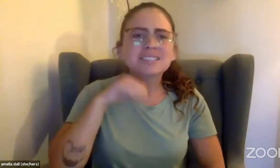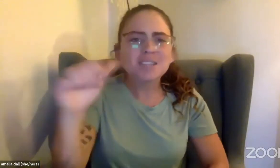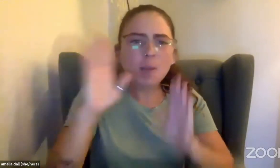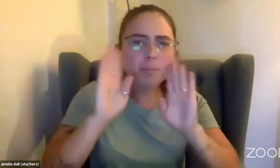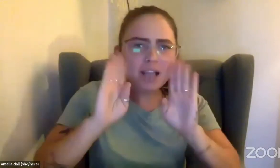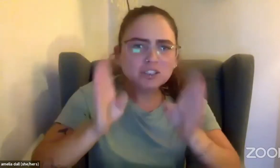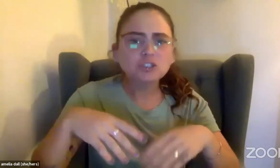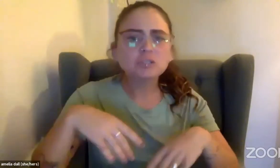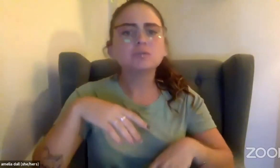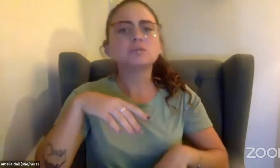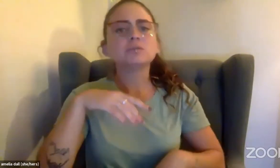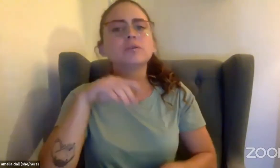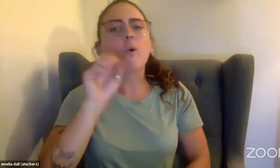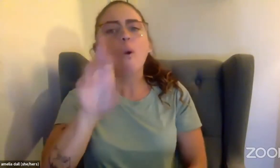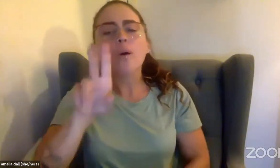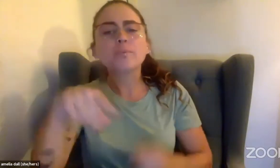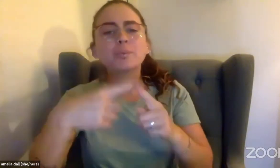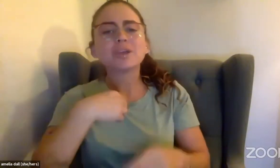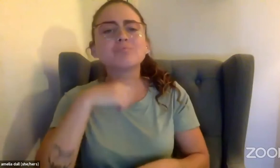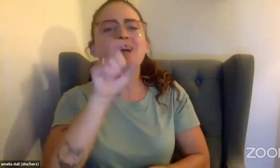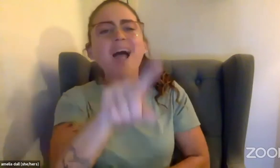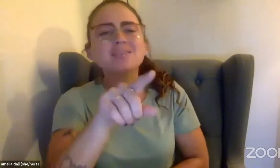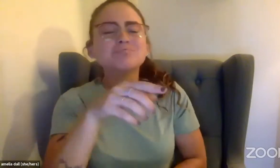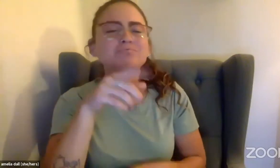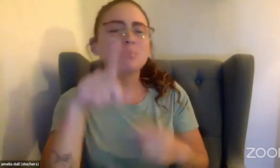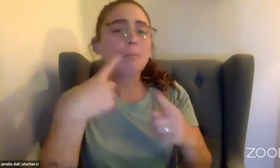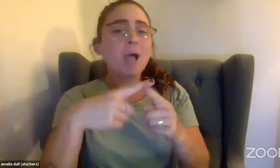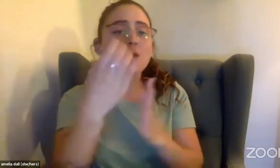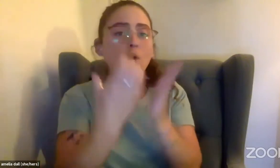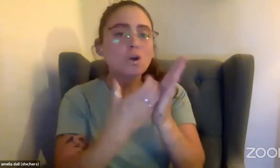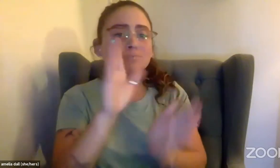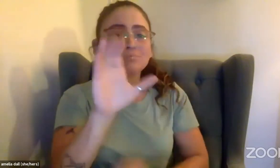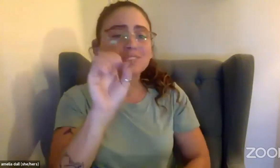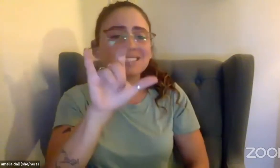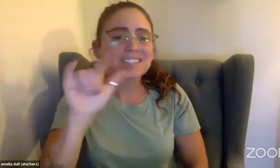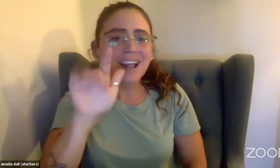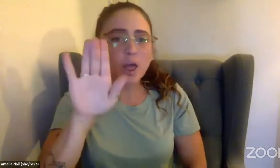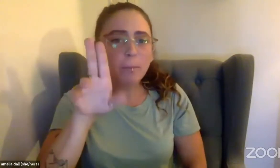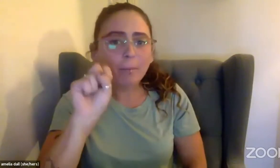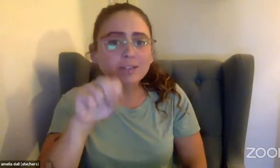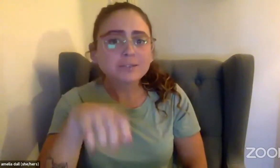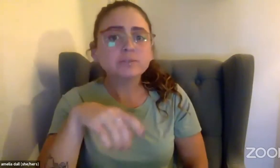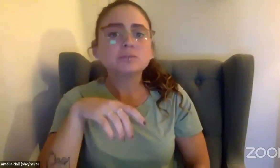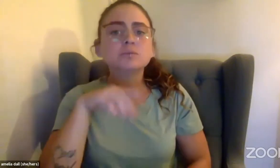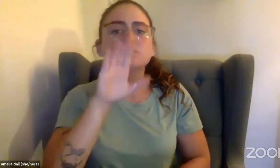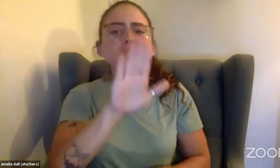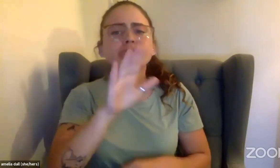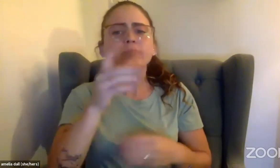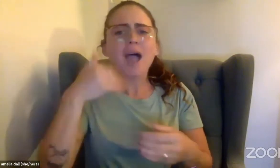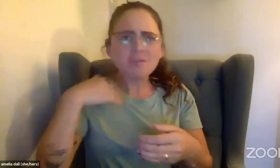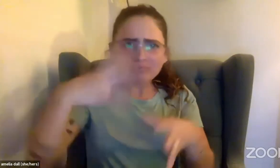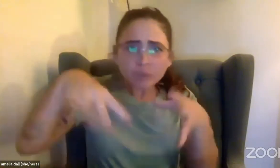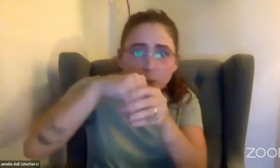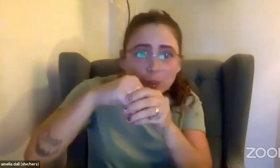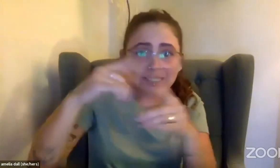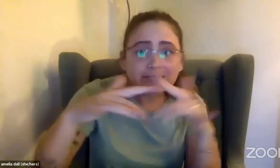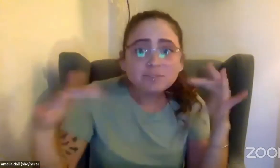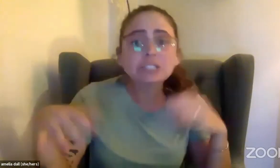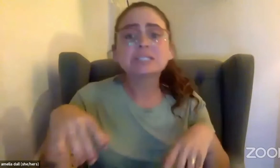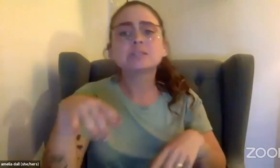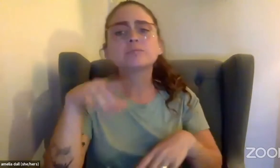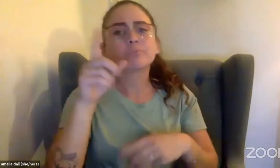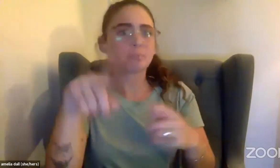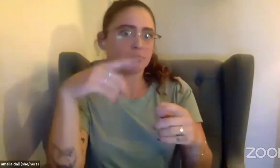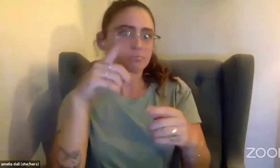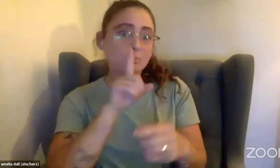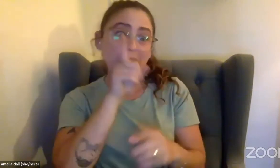resources or this research or whatever, you know, somebody may not be paying attention or they just don't